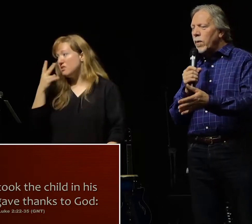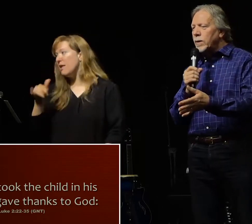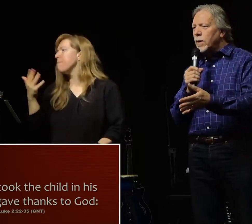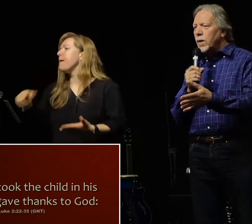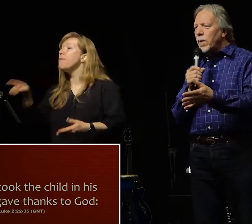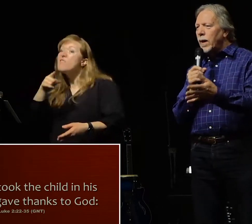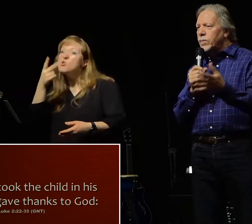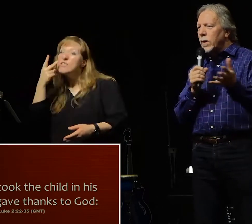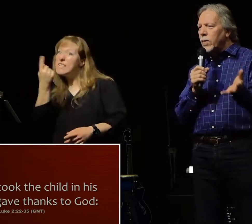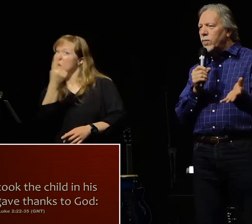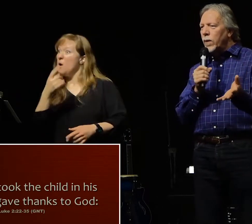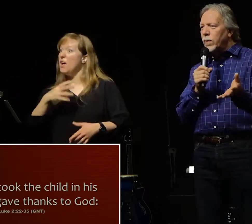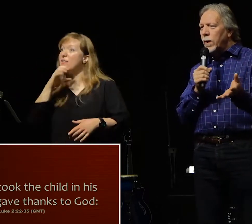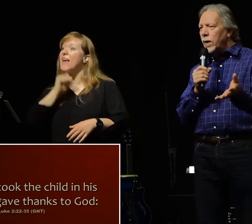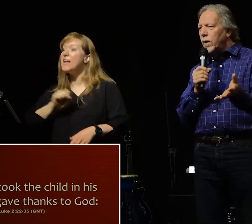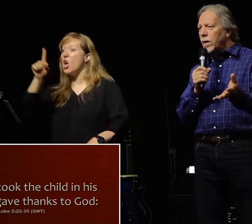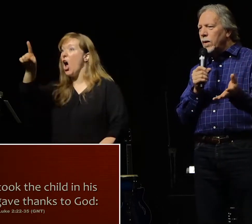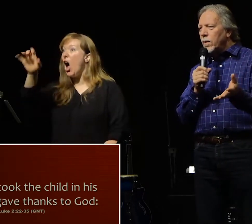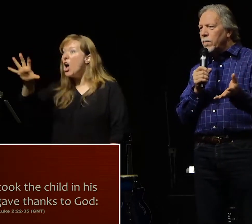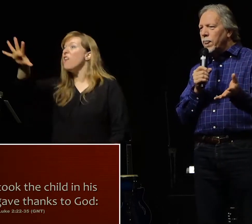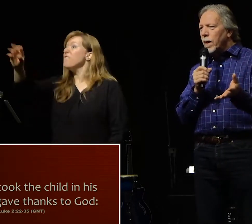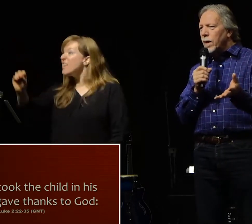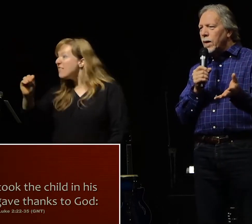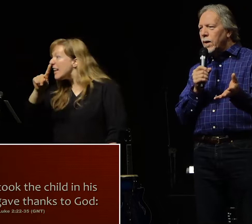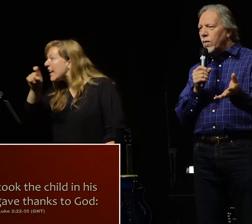have. Anybody seen anybody that was 150?